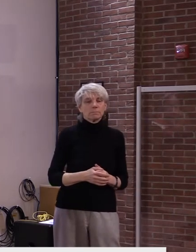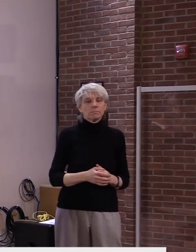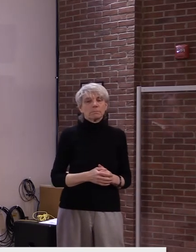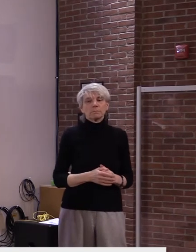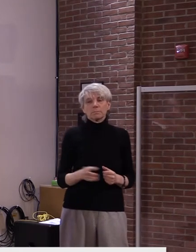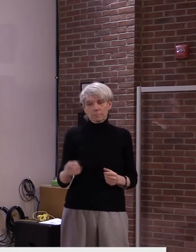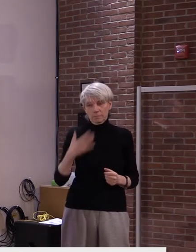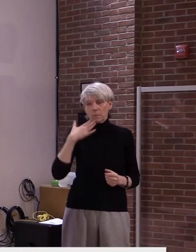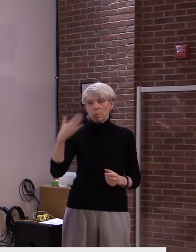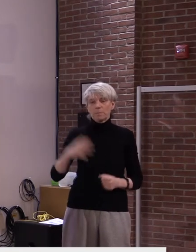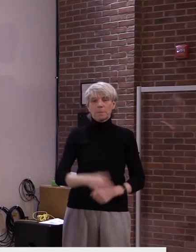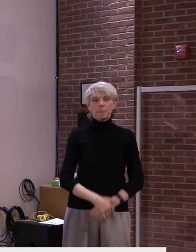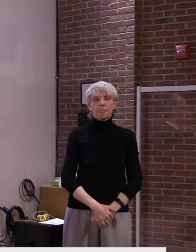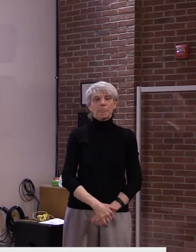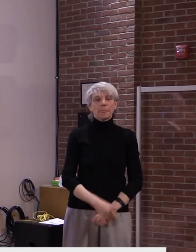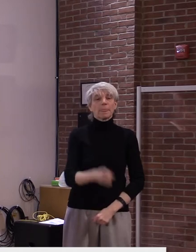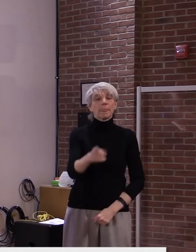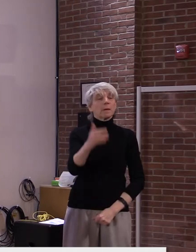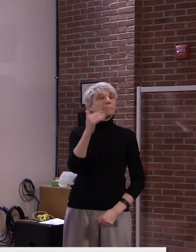Thank you.